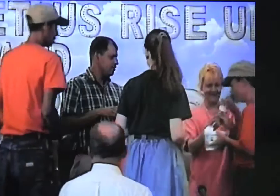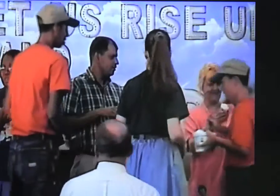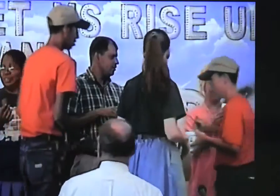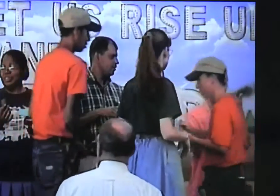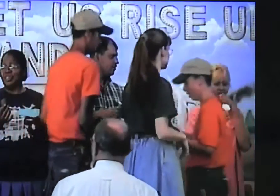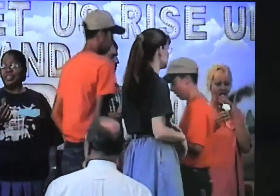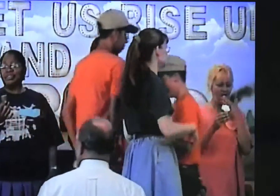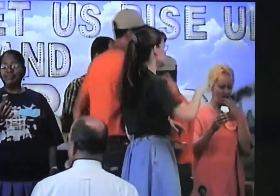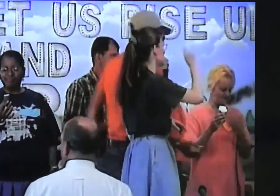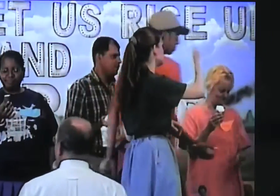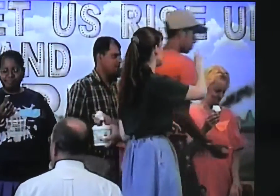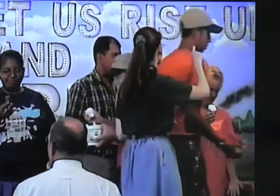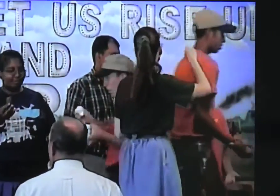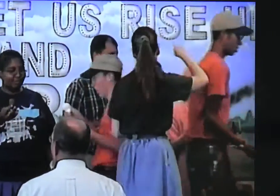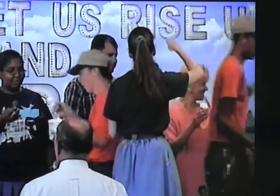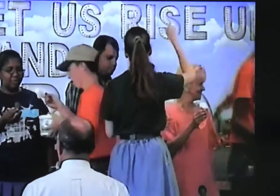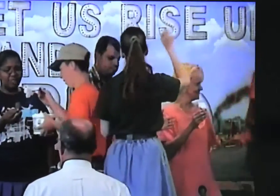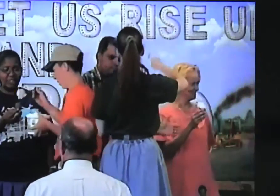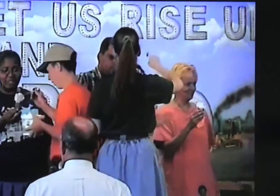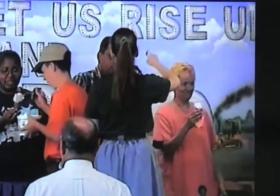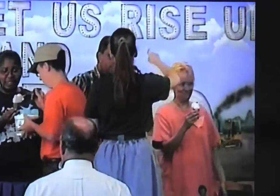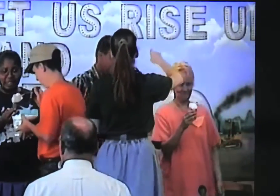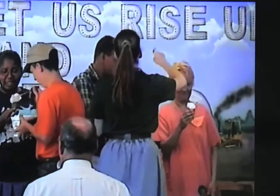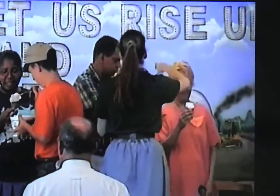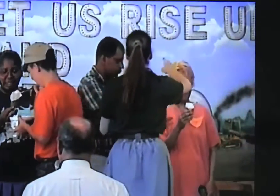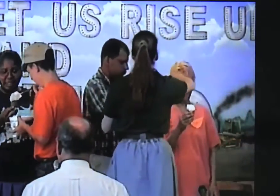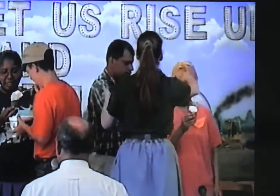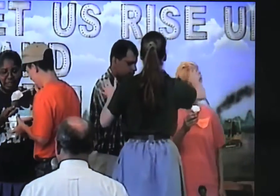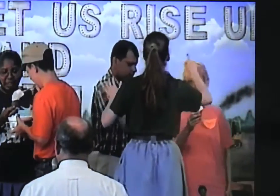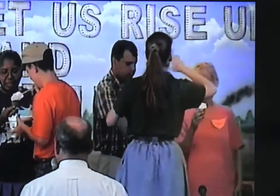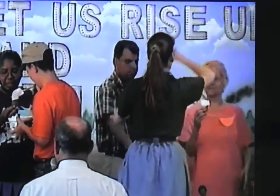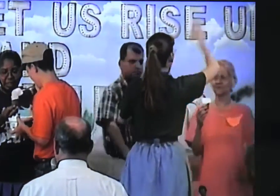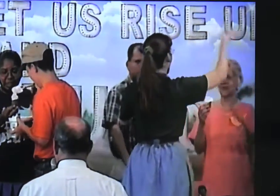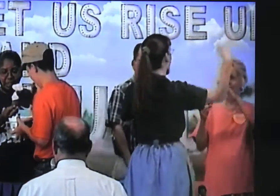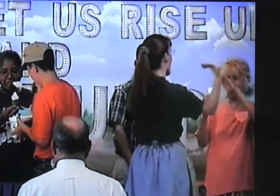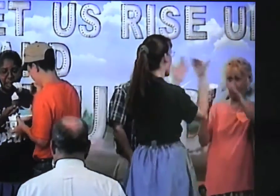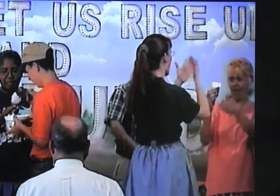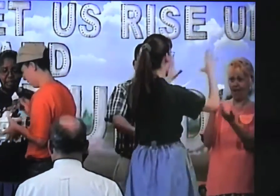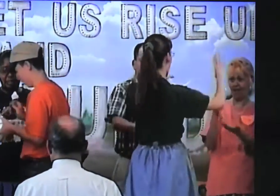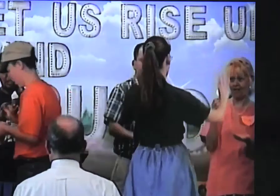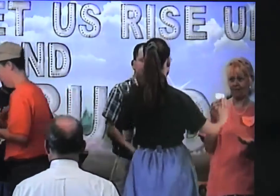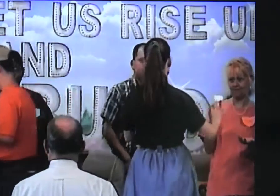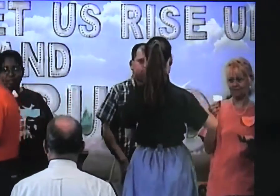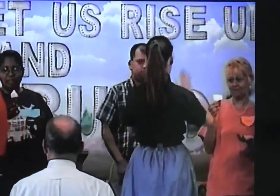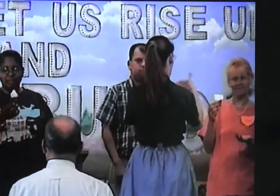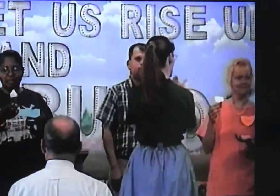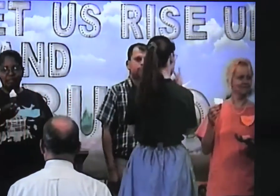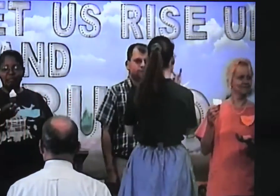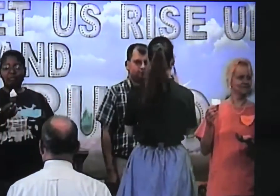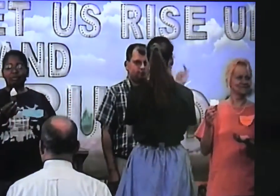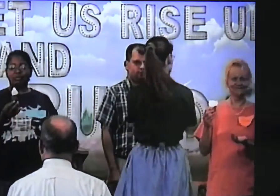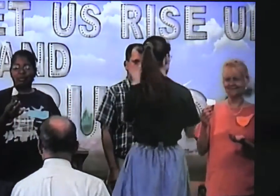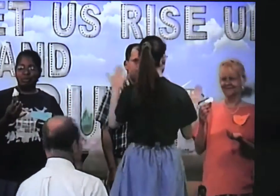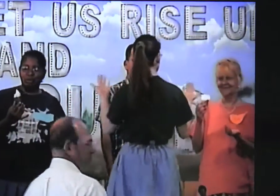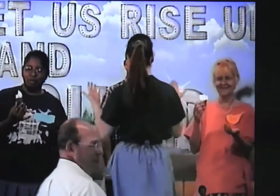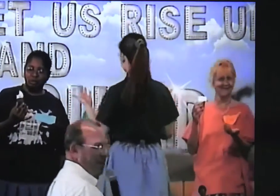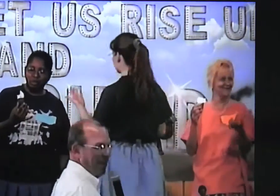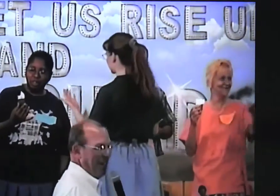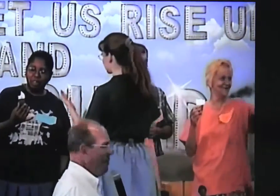the whole thing. They eat the whole thing. The pickle and all. Pickle and